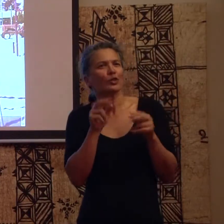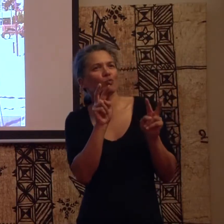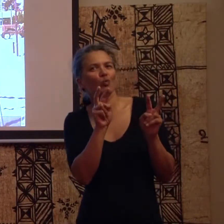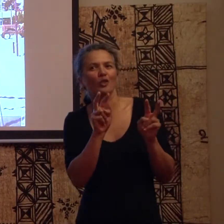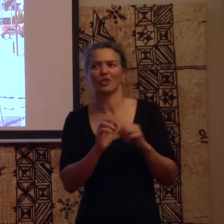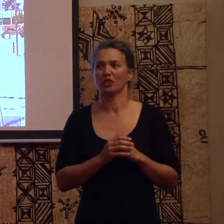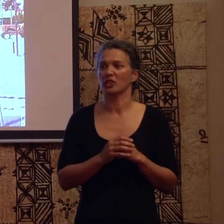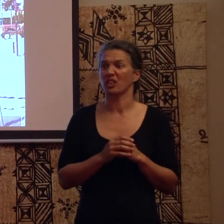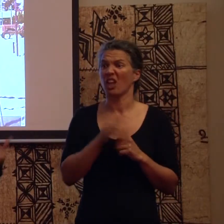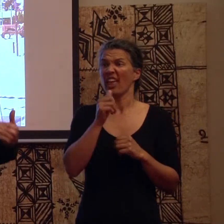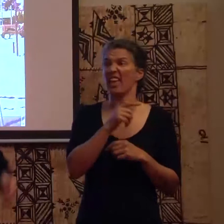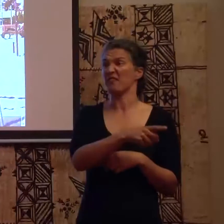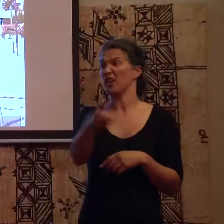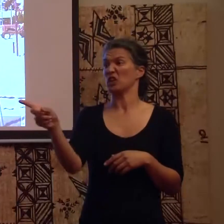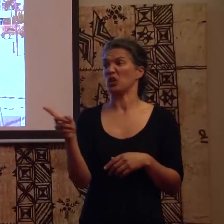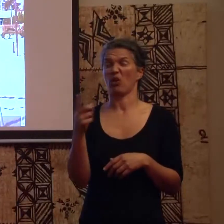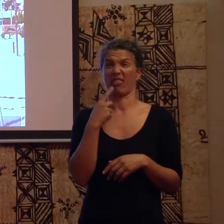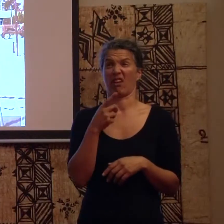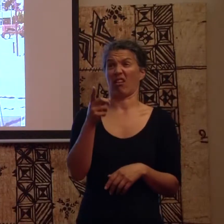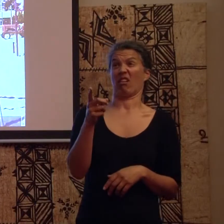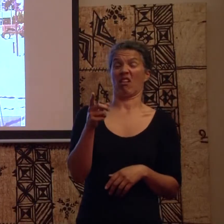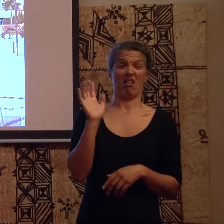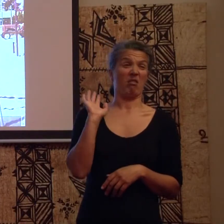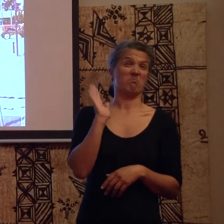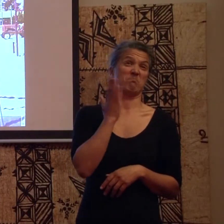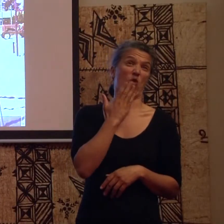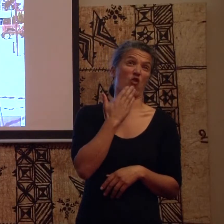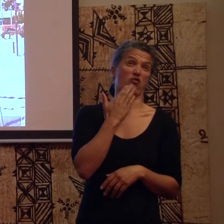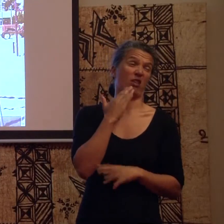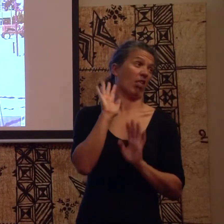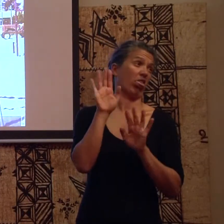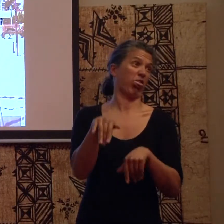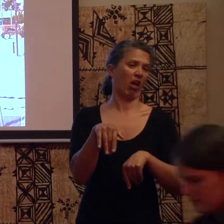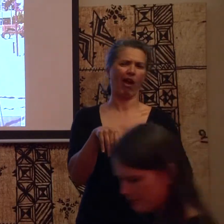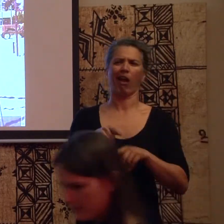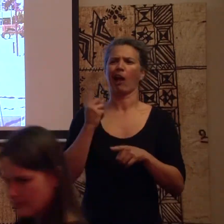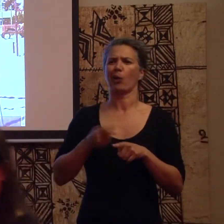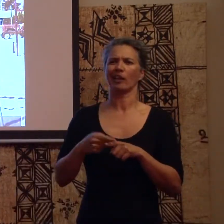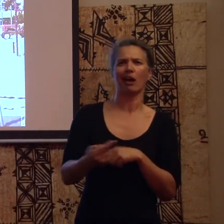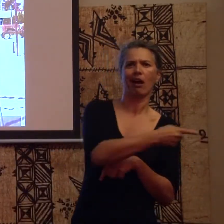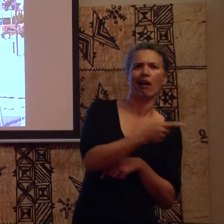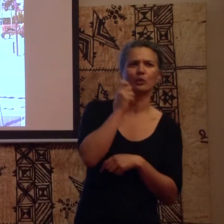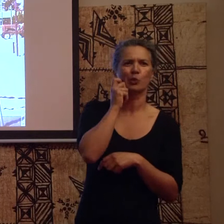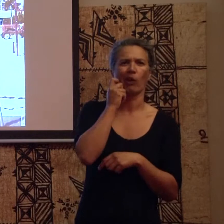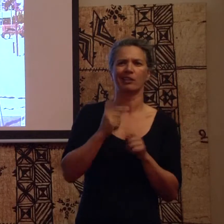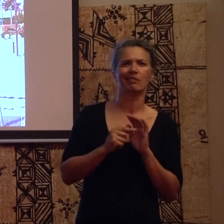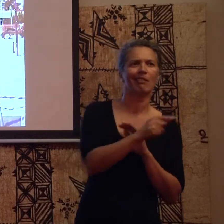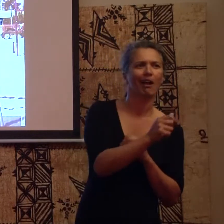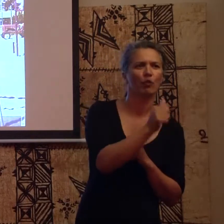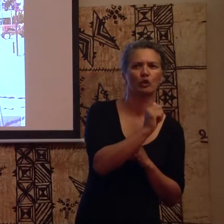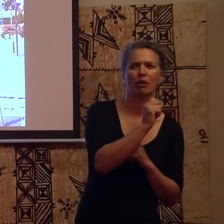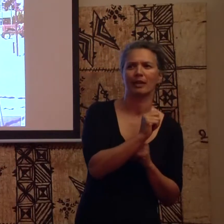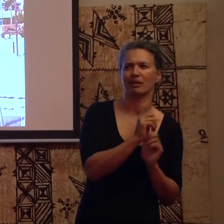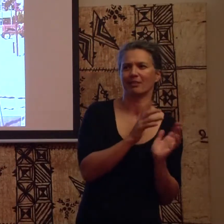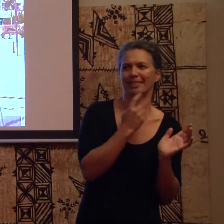And you know that if you're not really very interested, it's going to end in relatively short period of time, so that's one of the benefits.